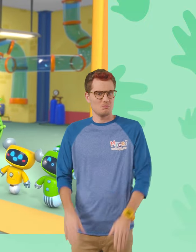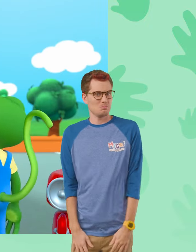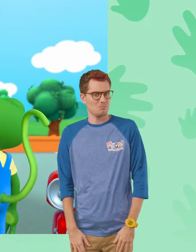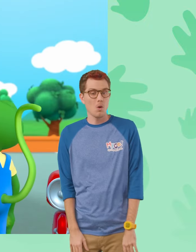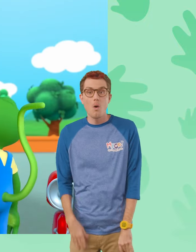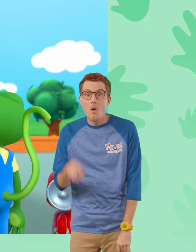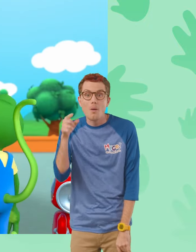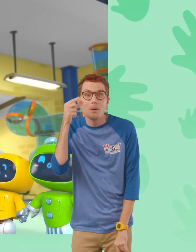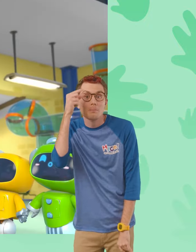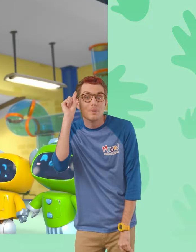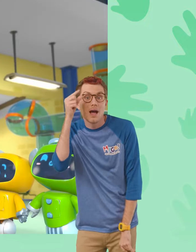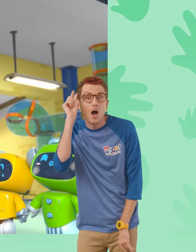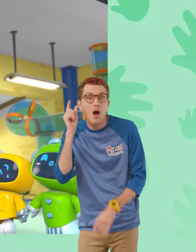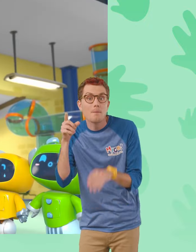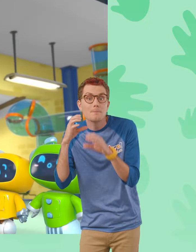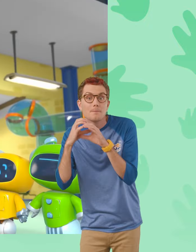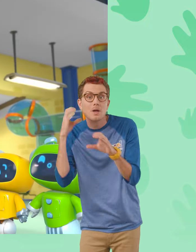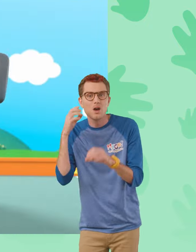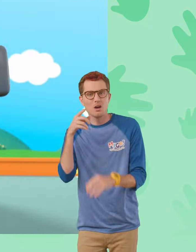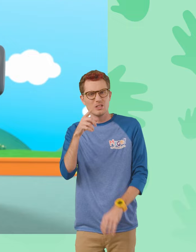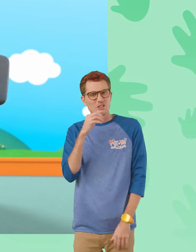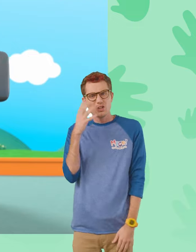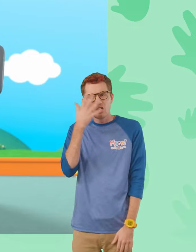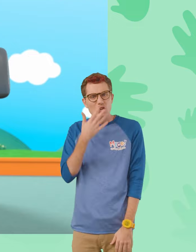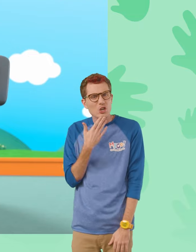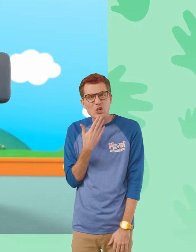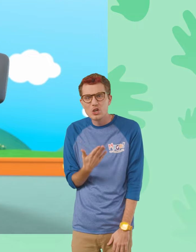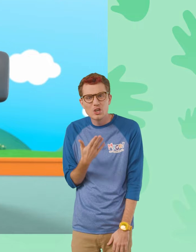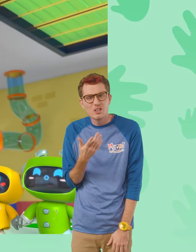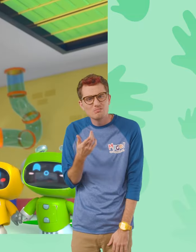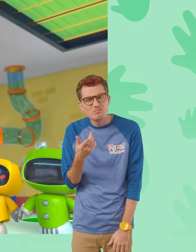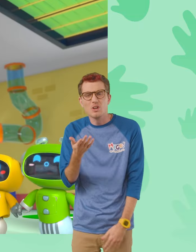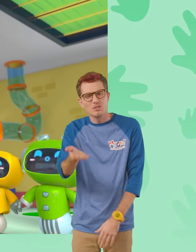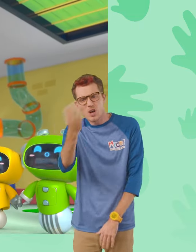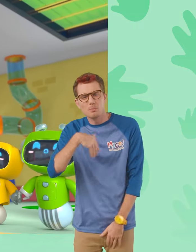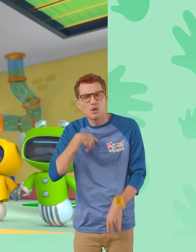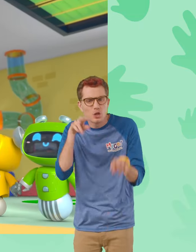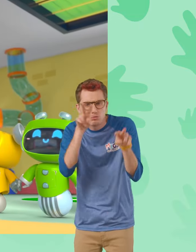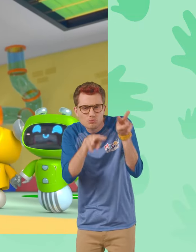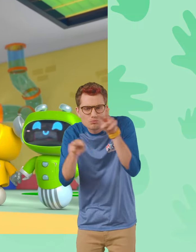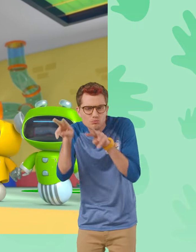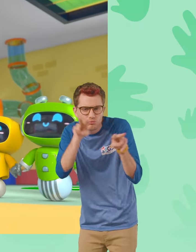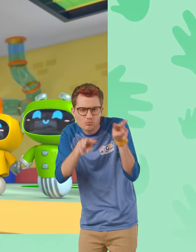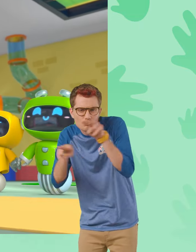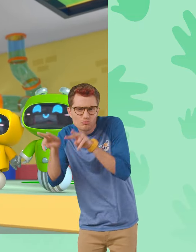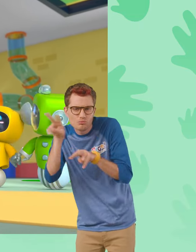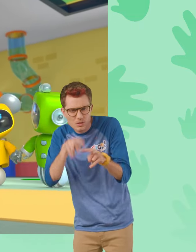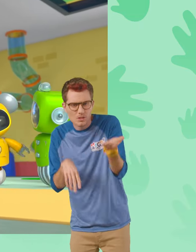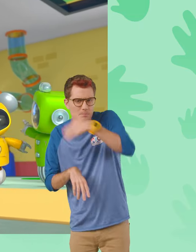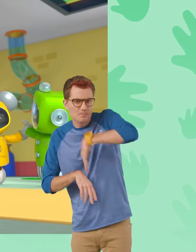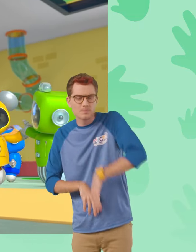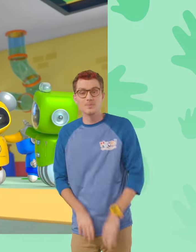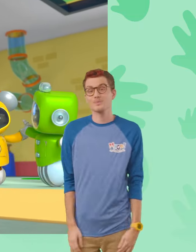Bobby the Bus, you don't look well at all. Come on, let's take a look at you.